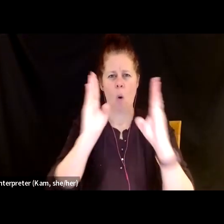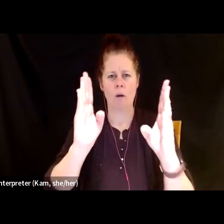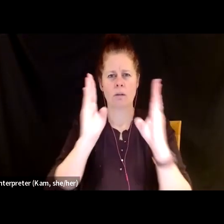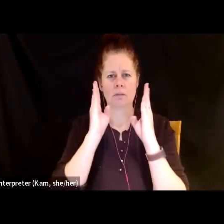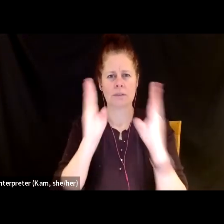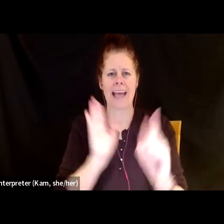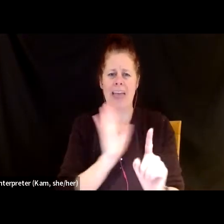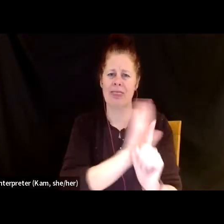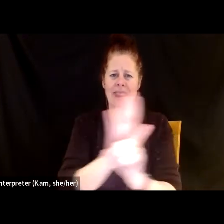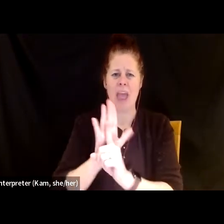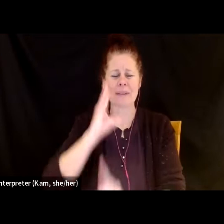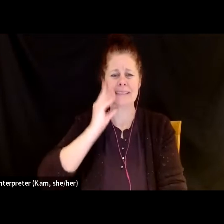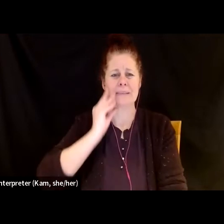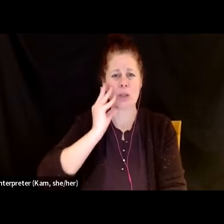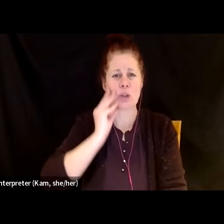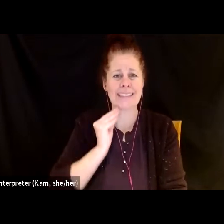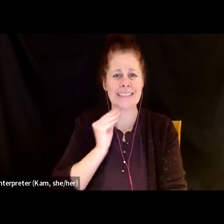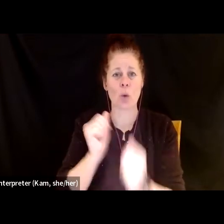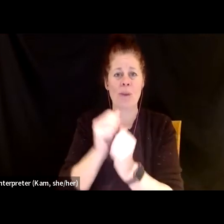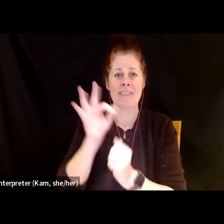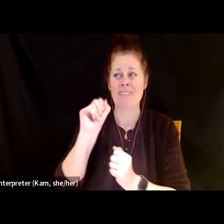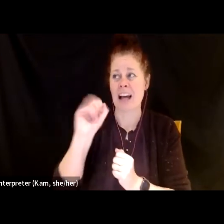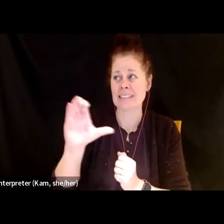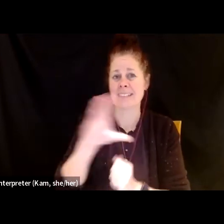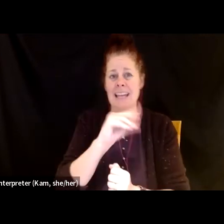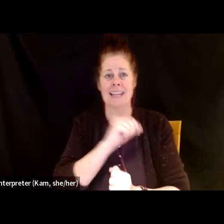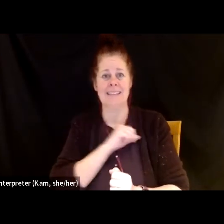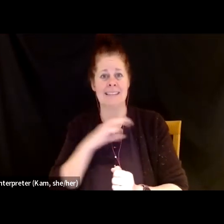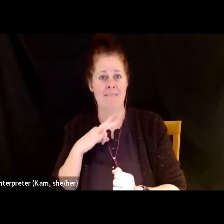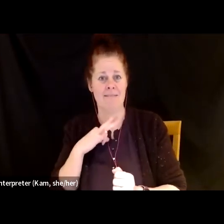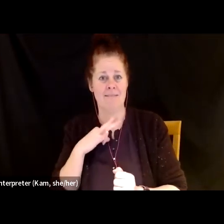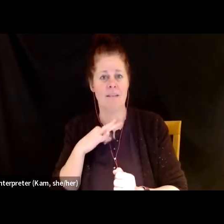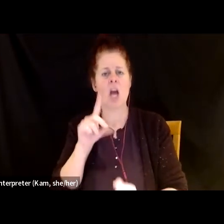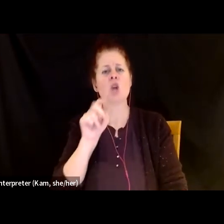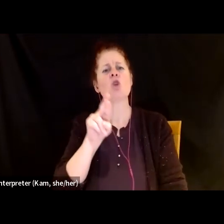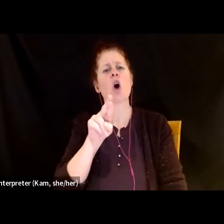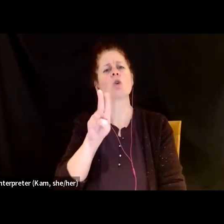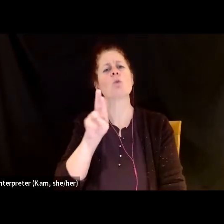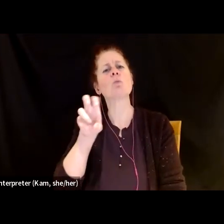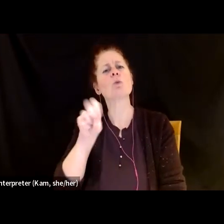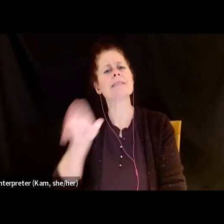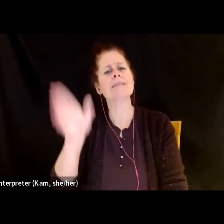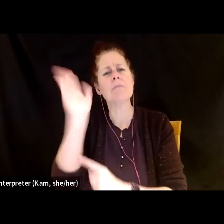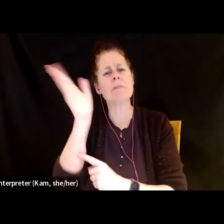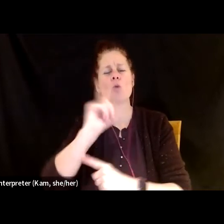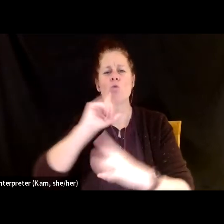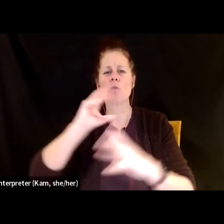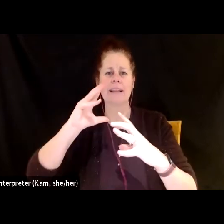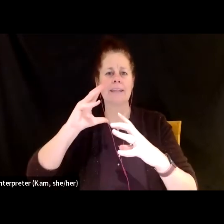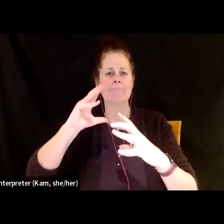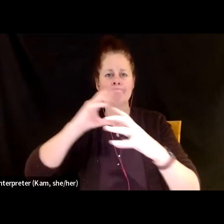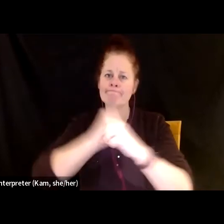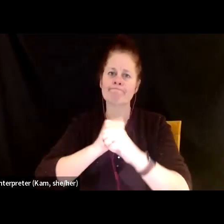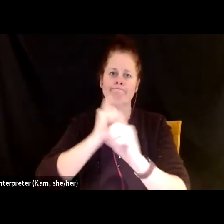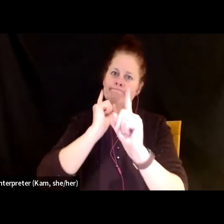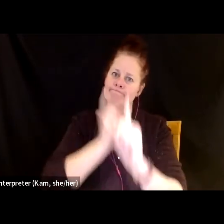And Dr. Broome's really sort of encapsulated this for us. In the winter of